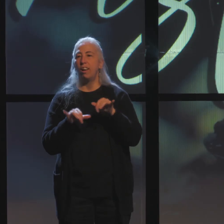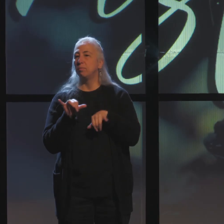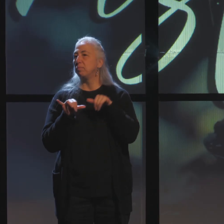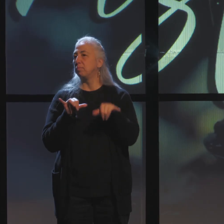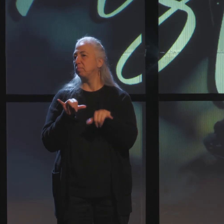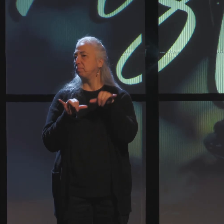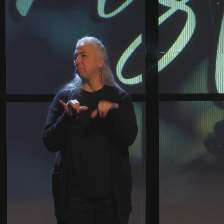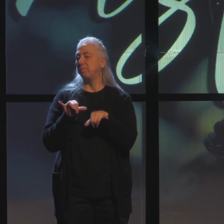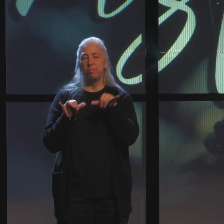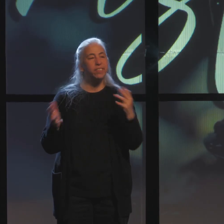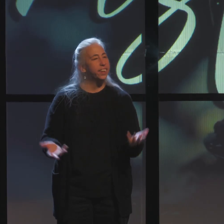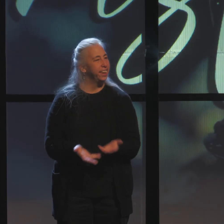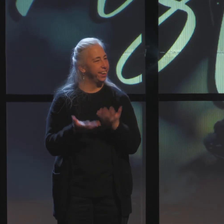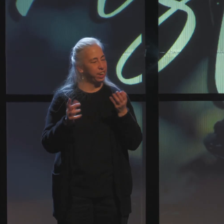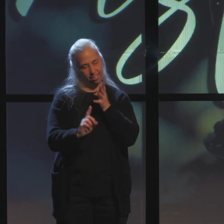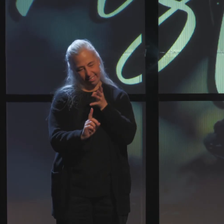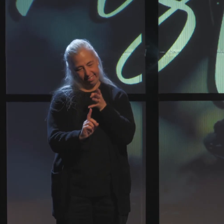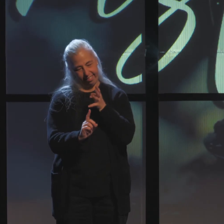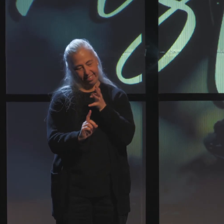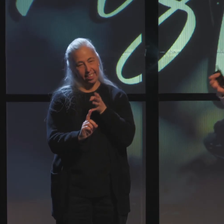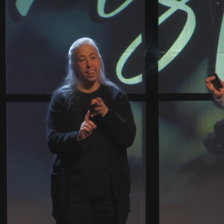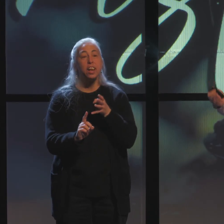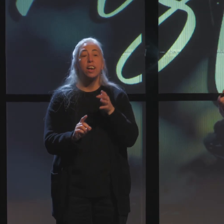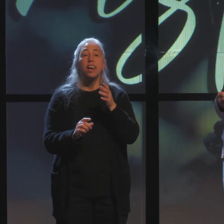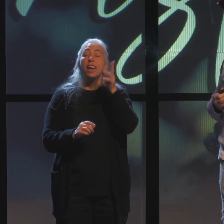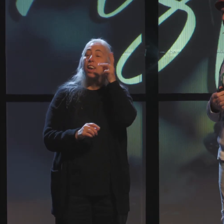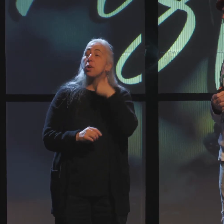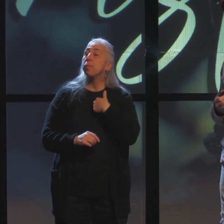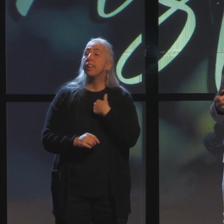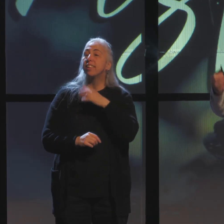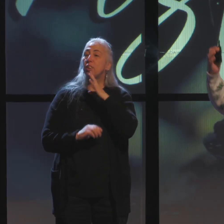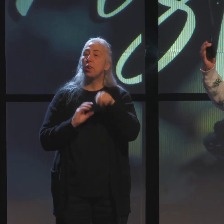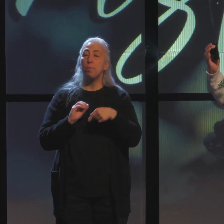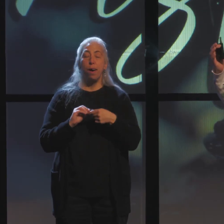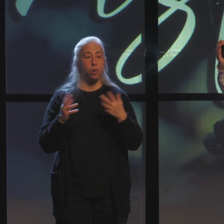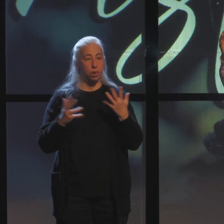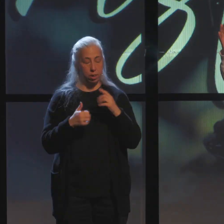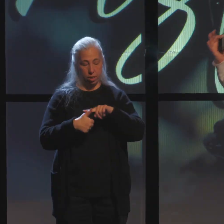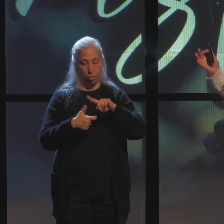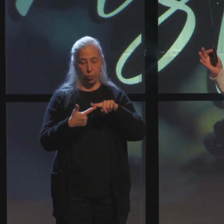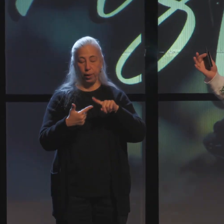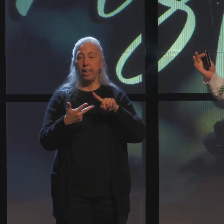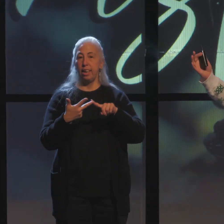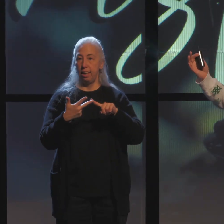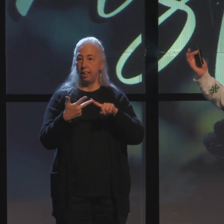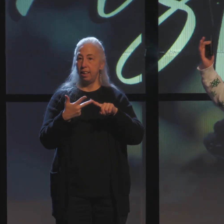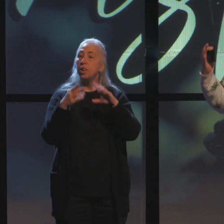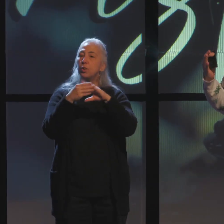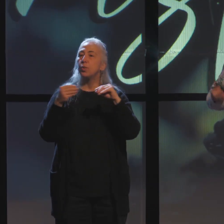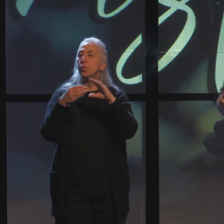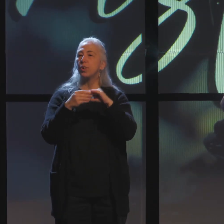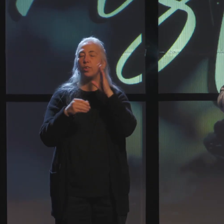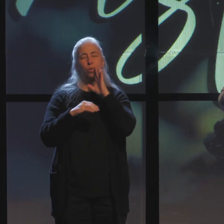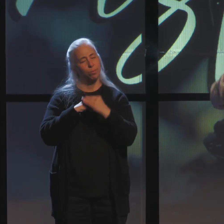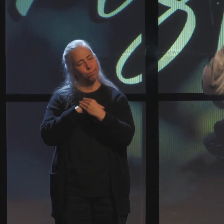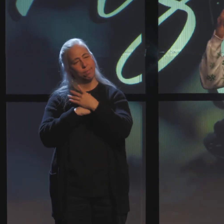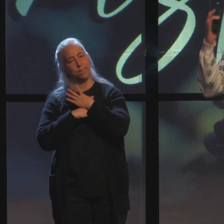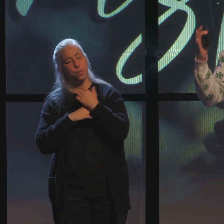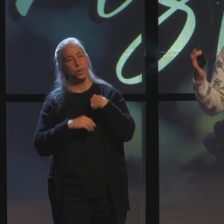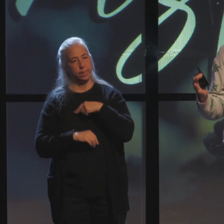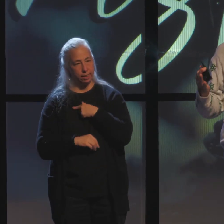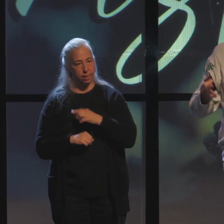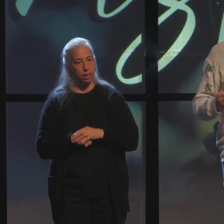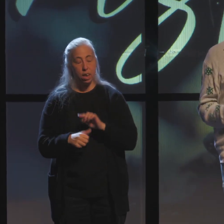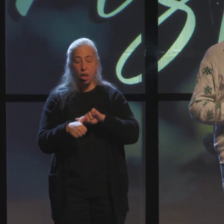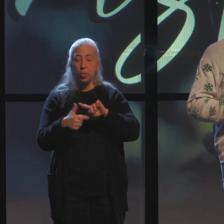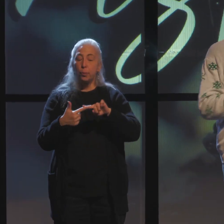some length of time, you will hear me oftentimes talk about 3 stories that shape us. 3